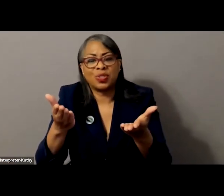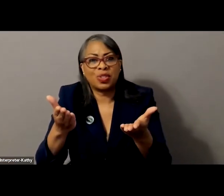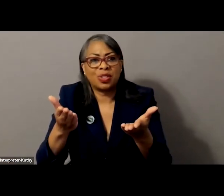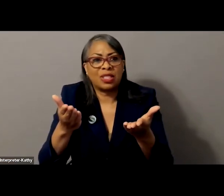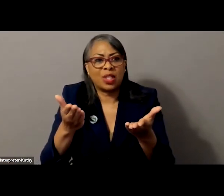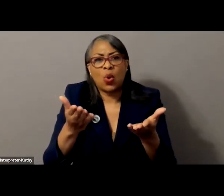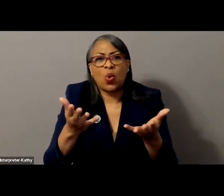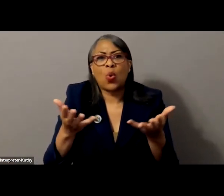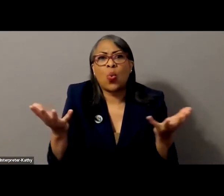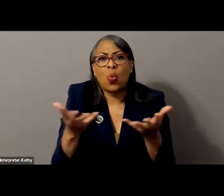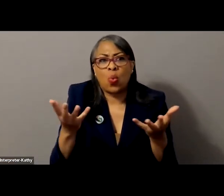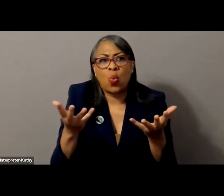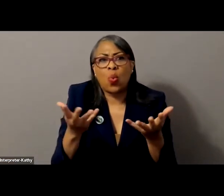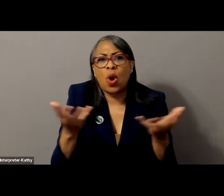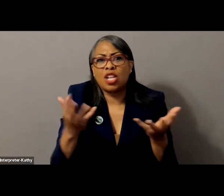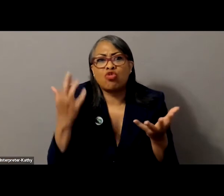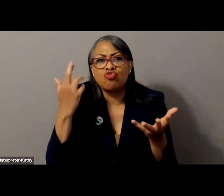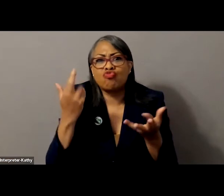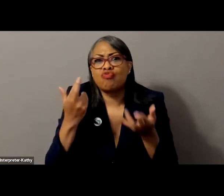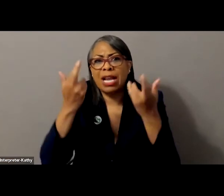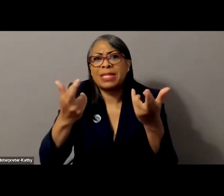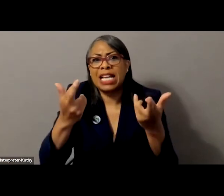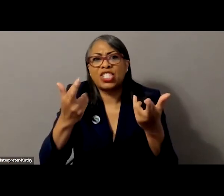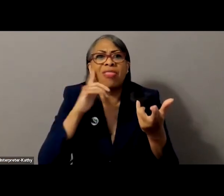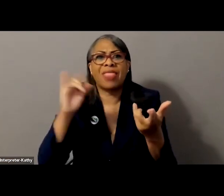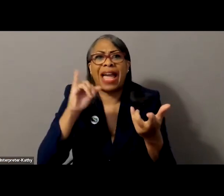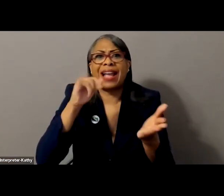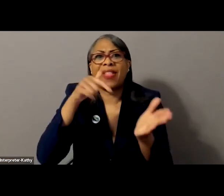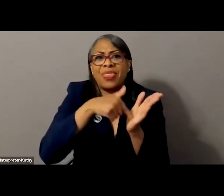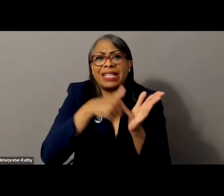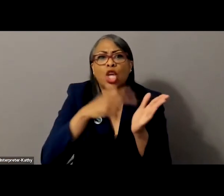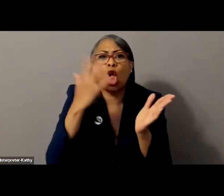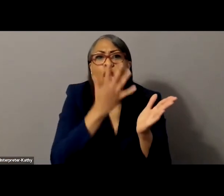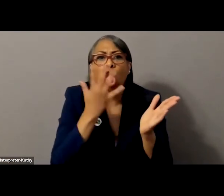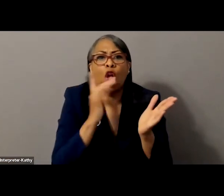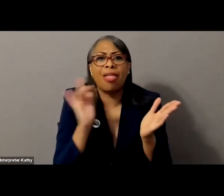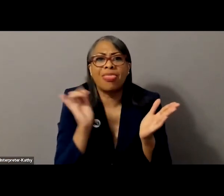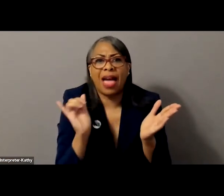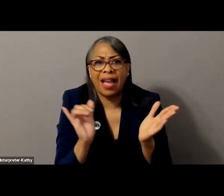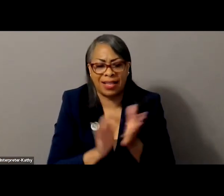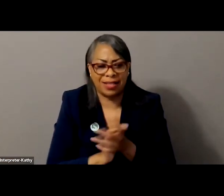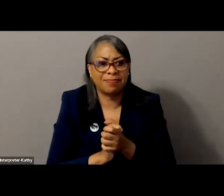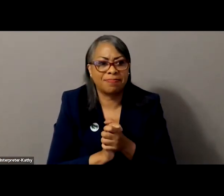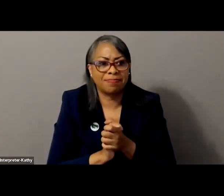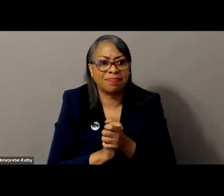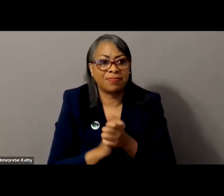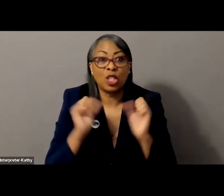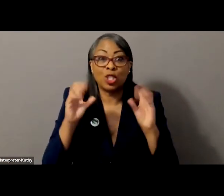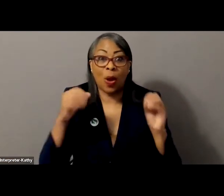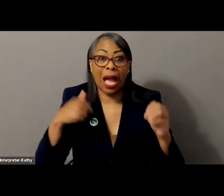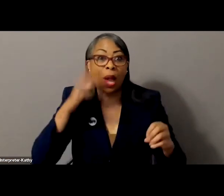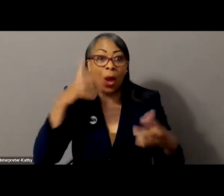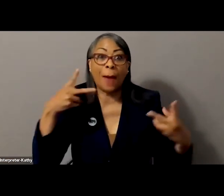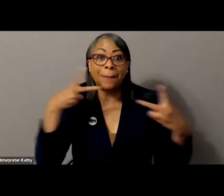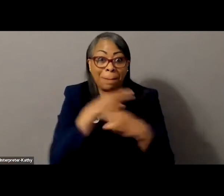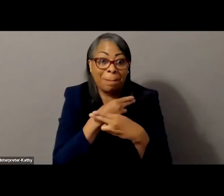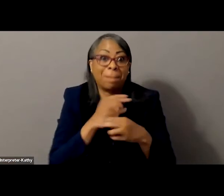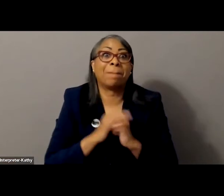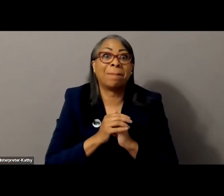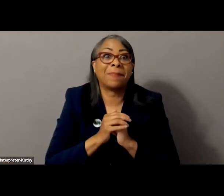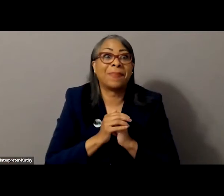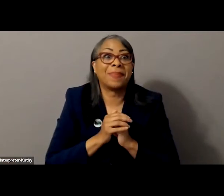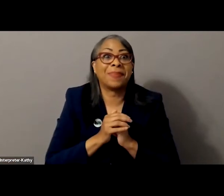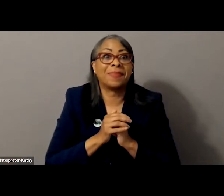would a recommendation like this look like, which I think has already been done here today. So I'll stop there. Thanks.